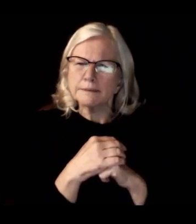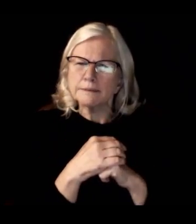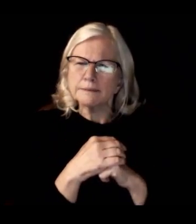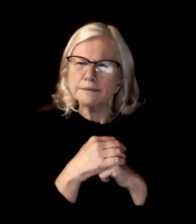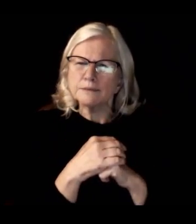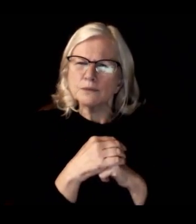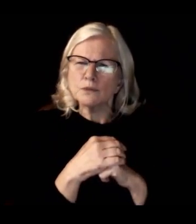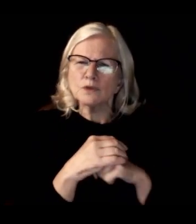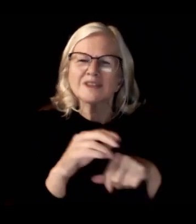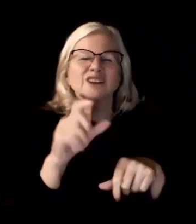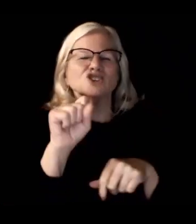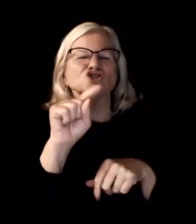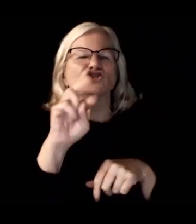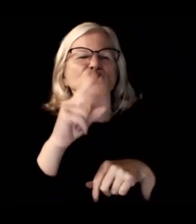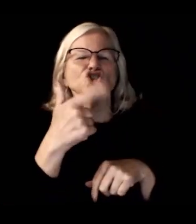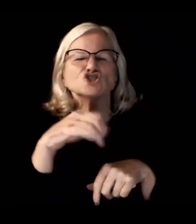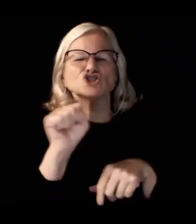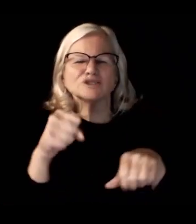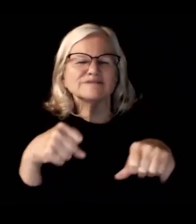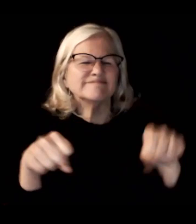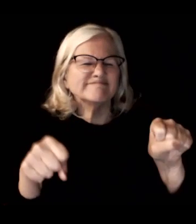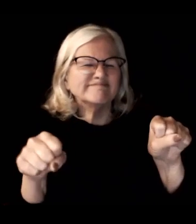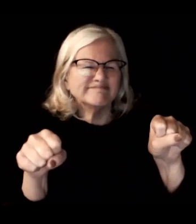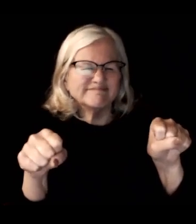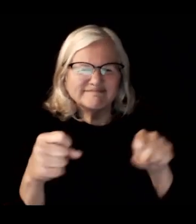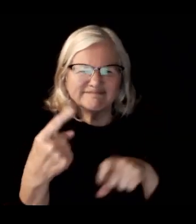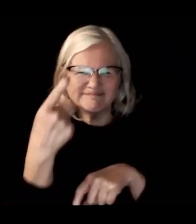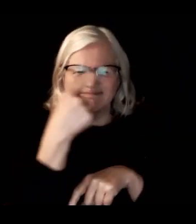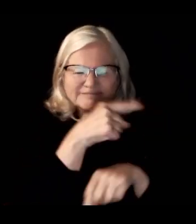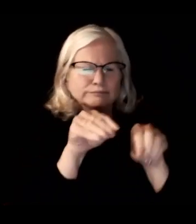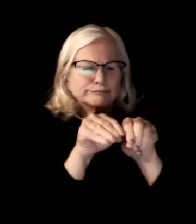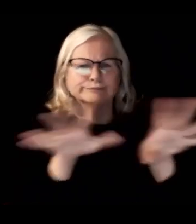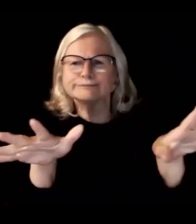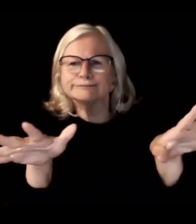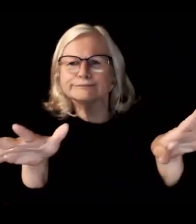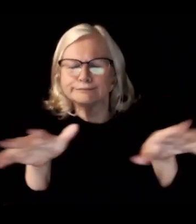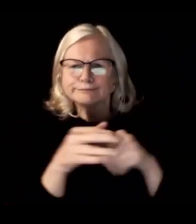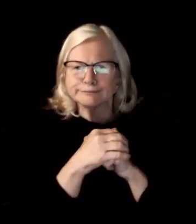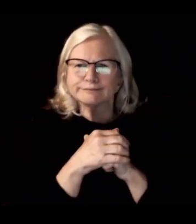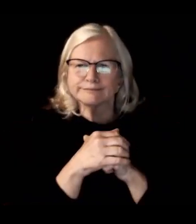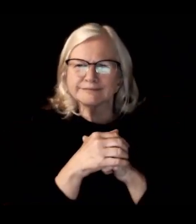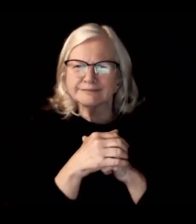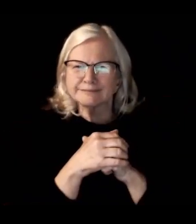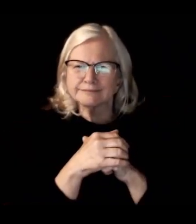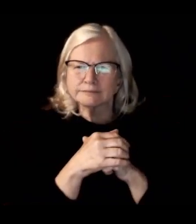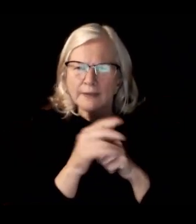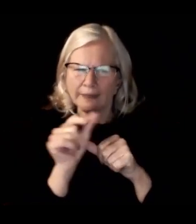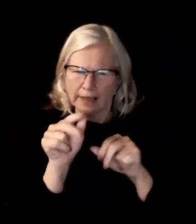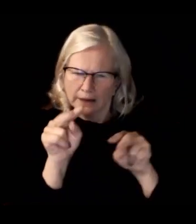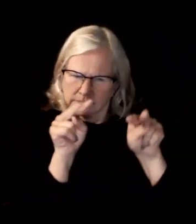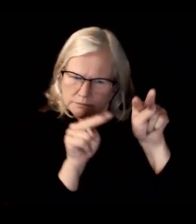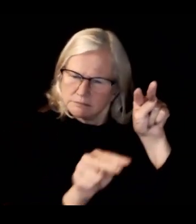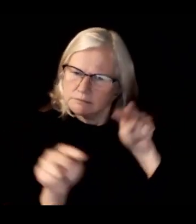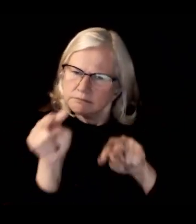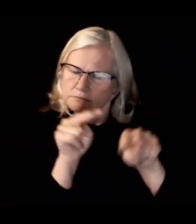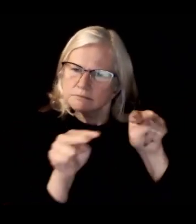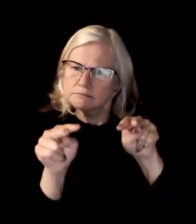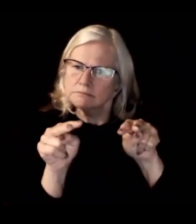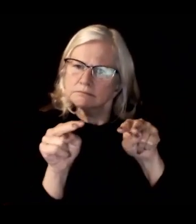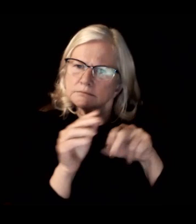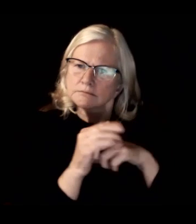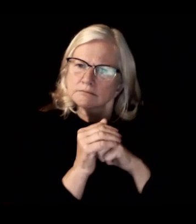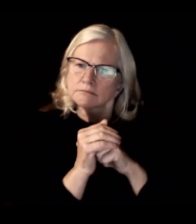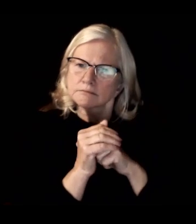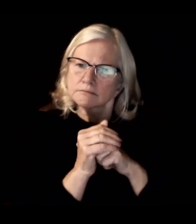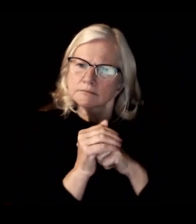people who left Sturgis went. And they listed in Minnesota, Anoka and Hennepin County as among